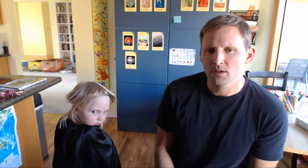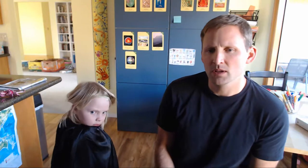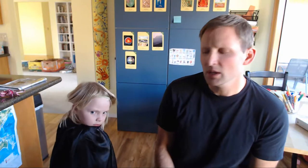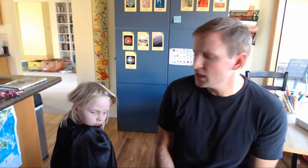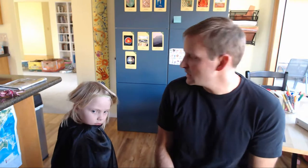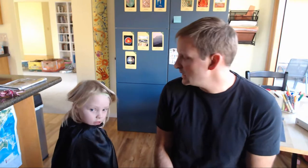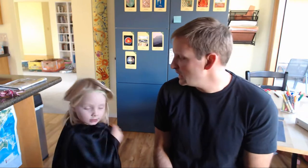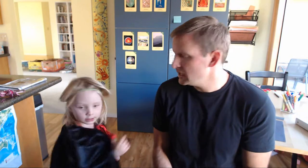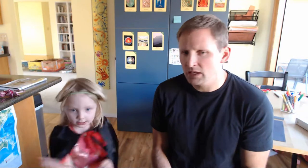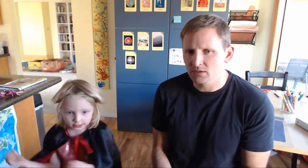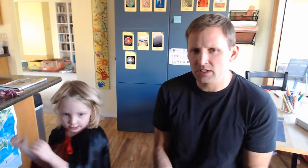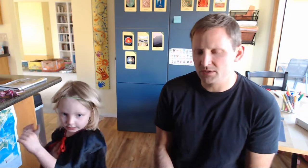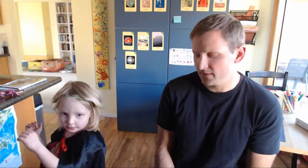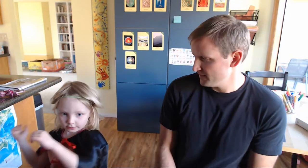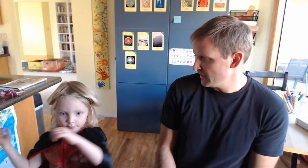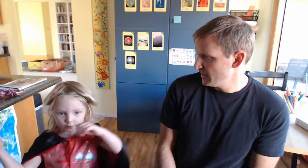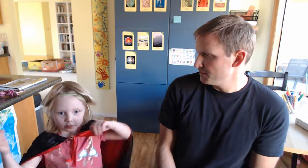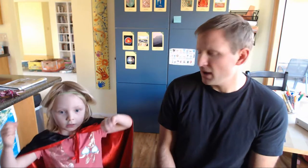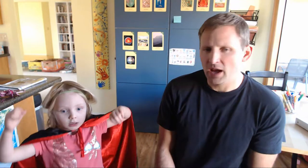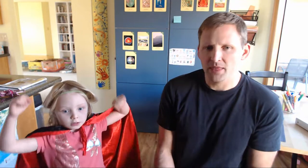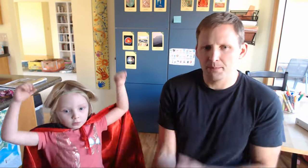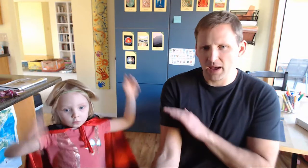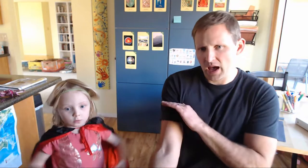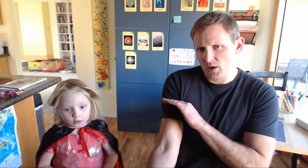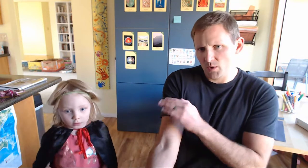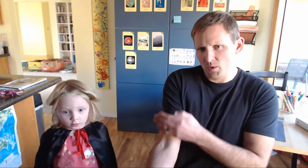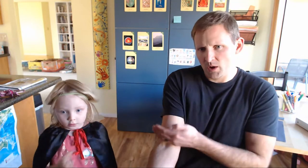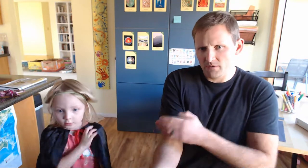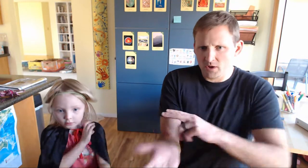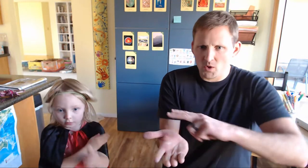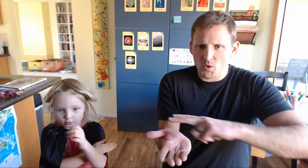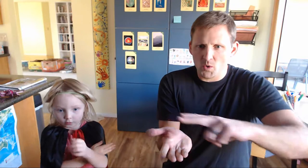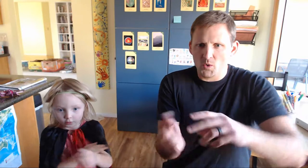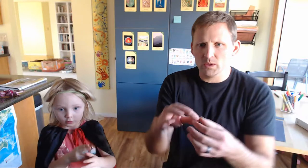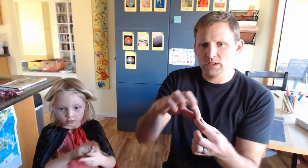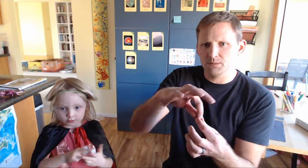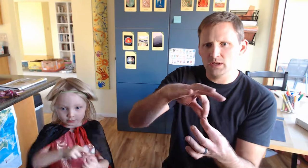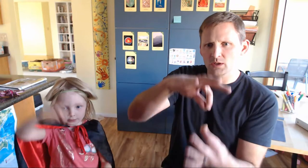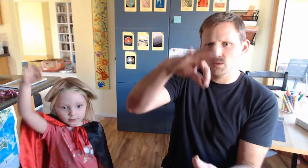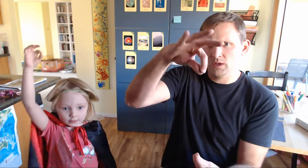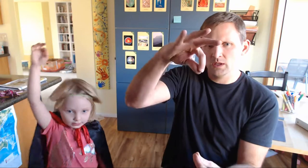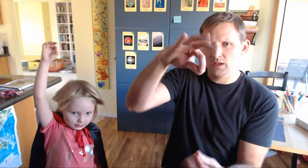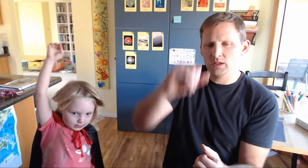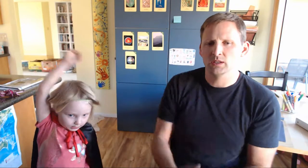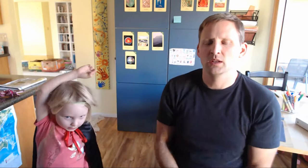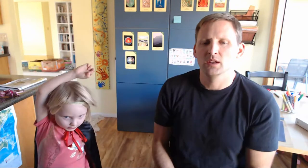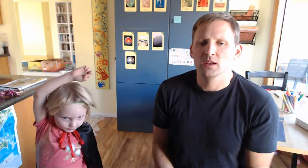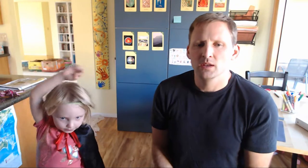Being conceived by the power of the Holy Spirit in